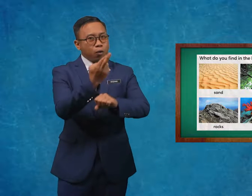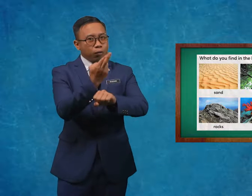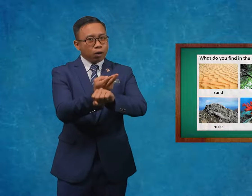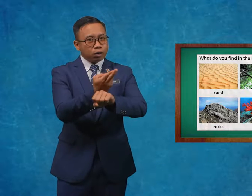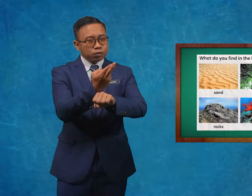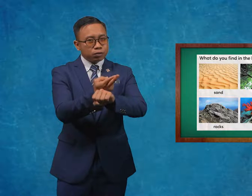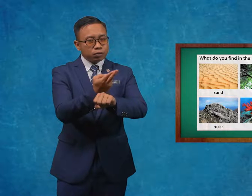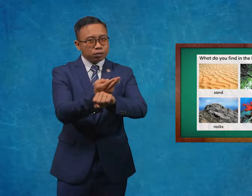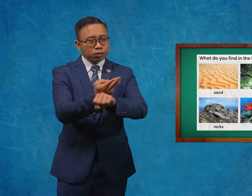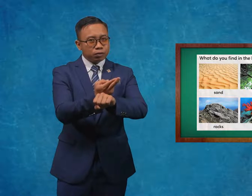Rocks.